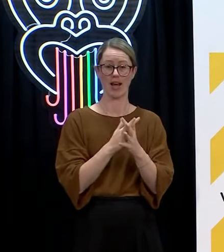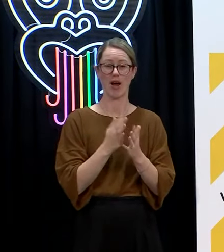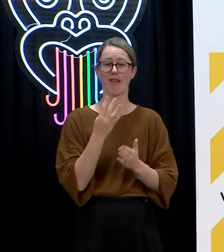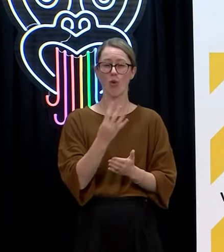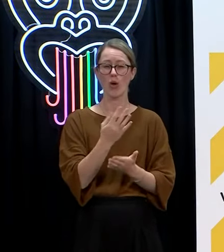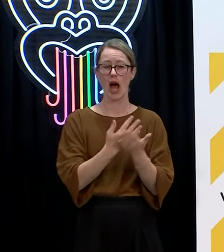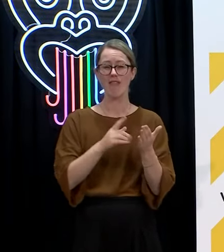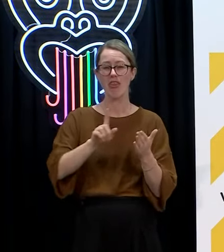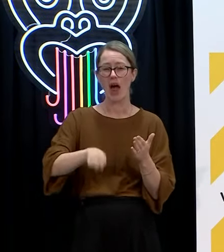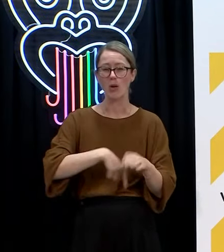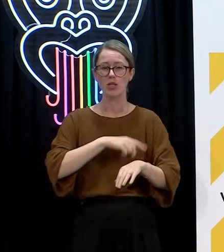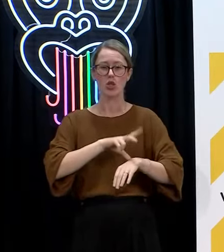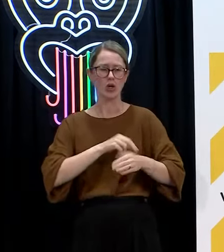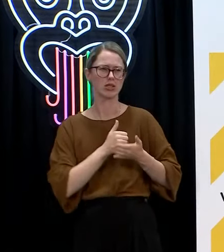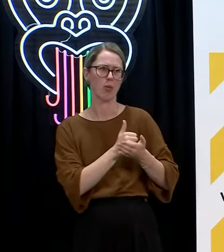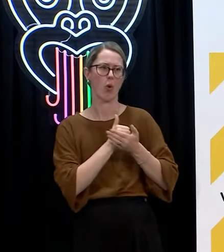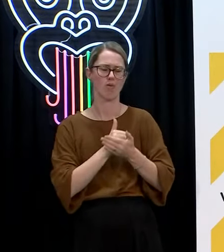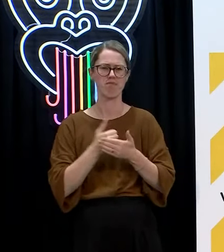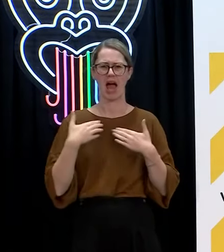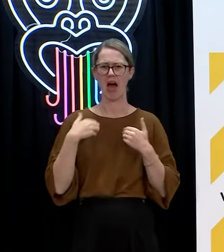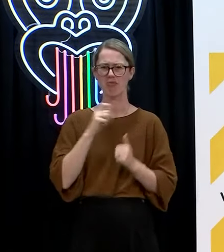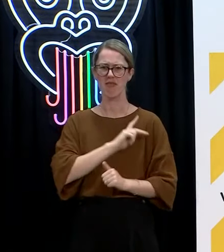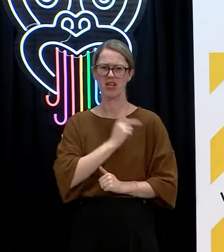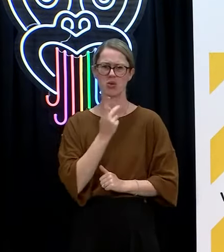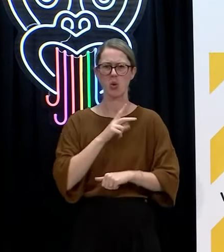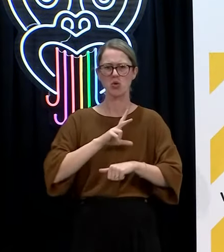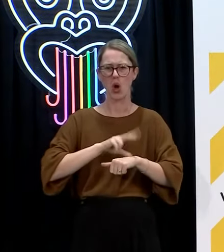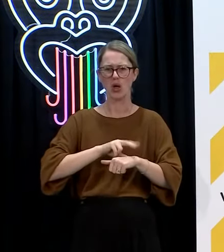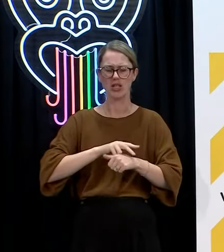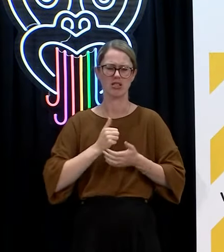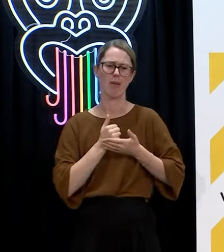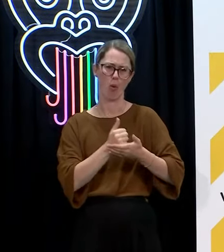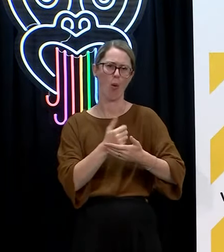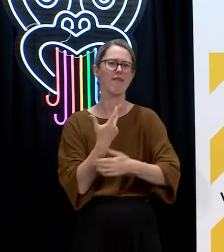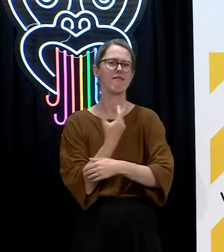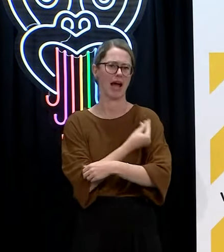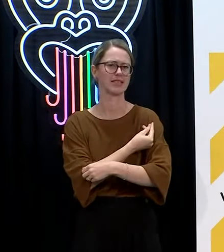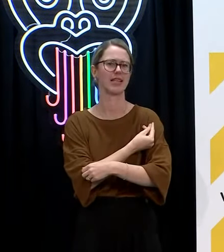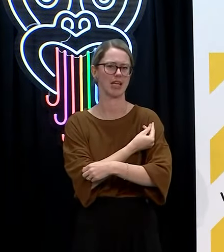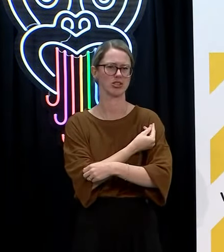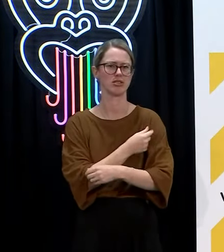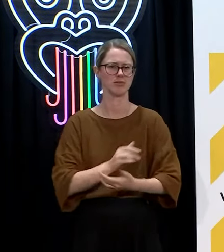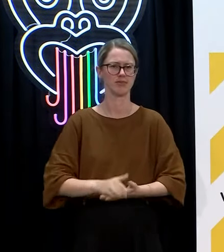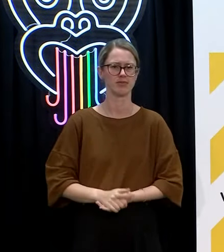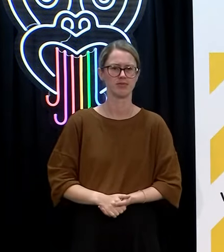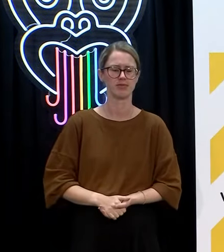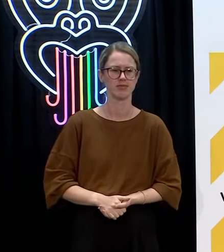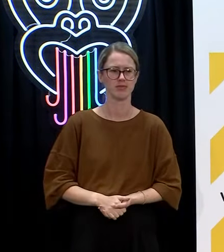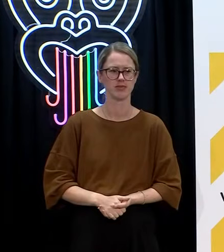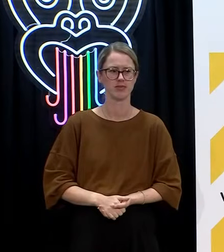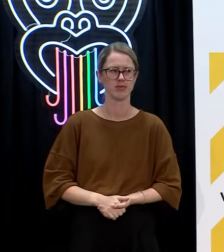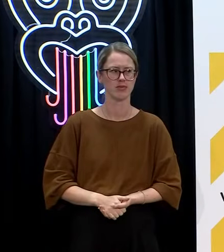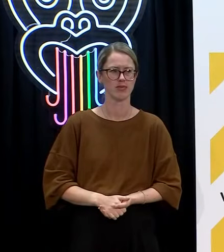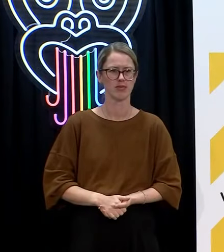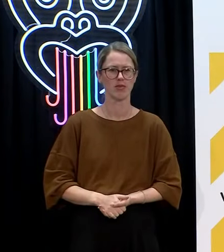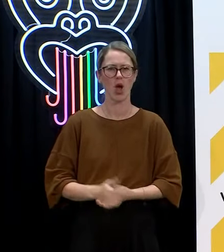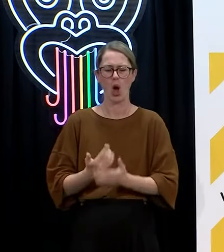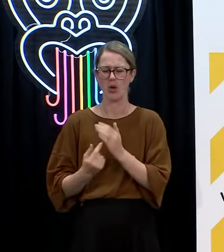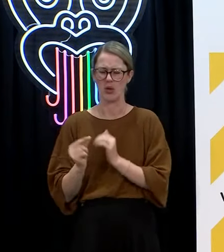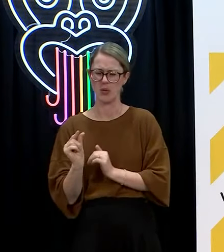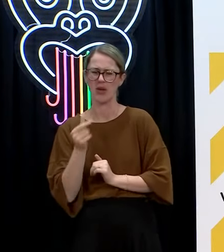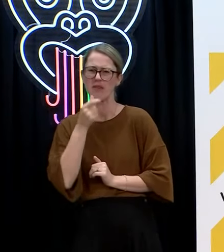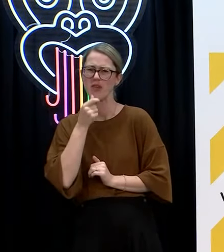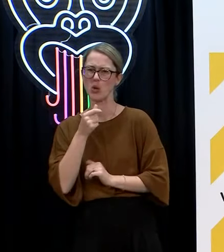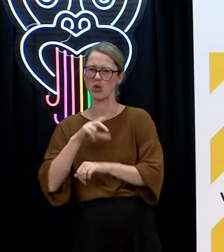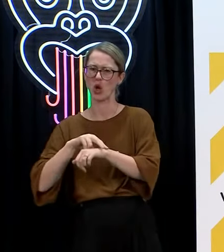4,500. There's huge support from our health professionals, including doctors, for our vaccination program, and just a very small number